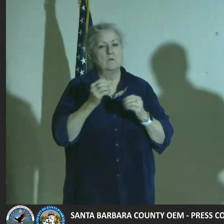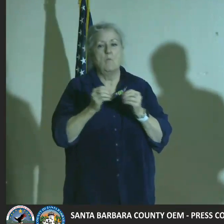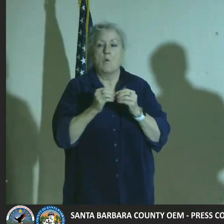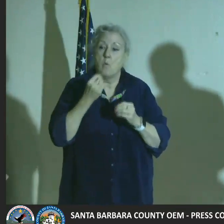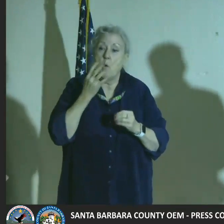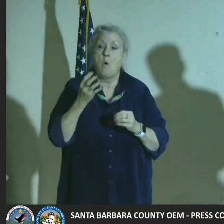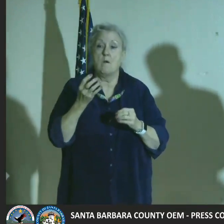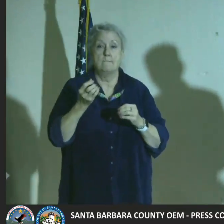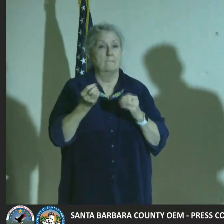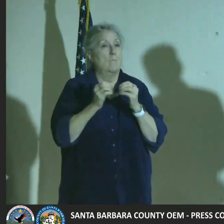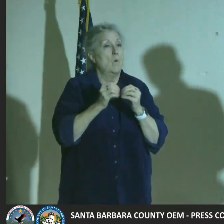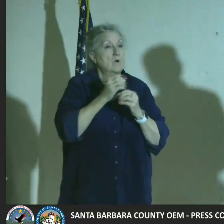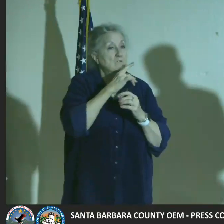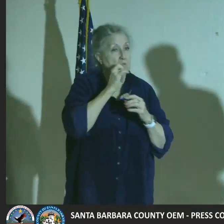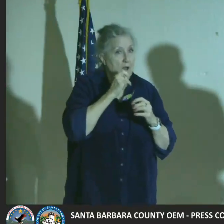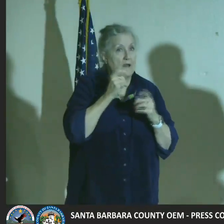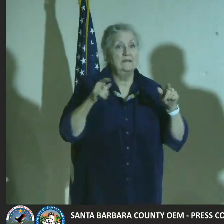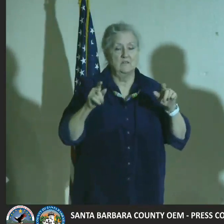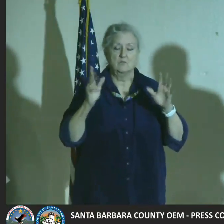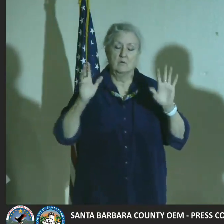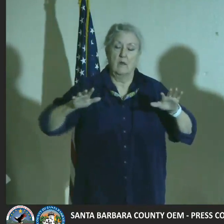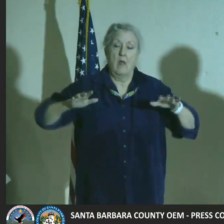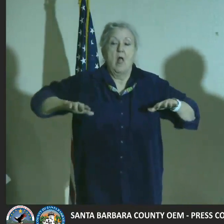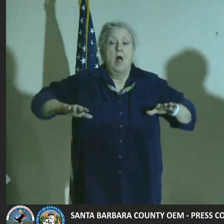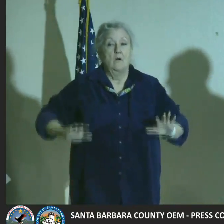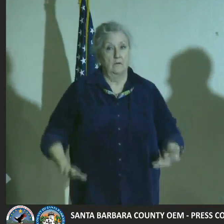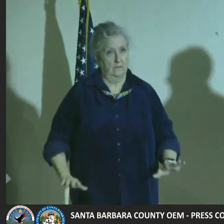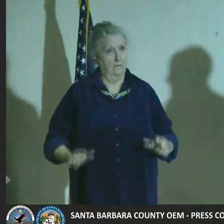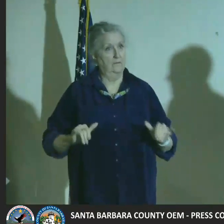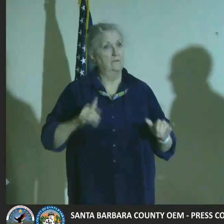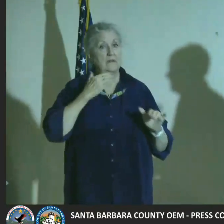conditions would actually be a pretty good relief. Thank you.